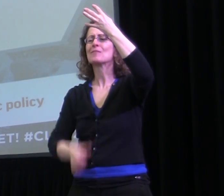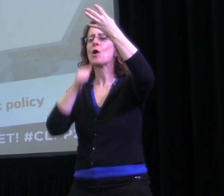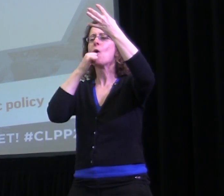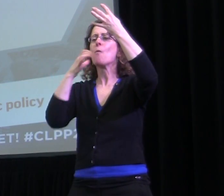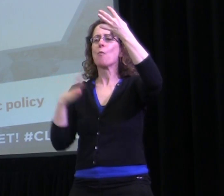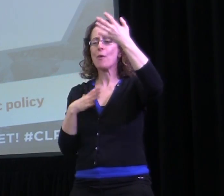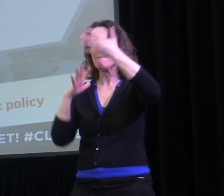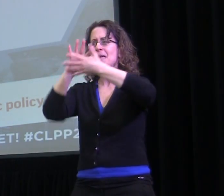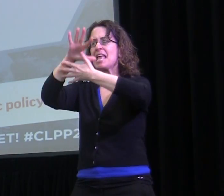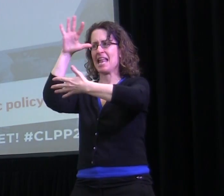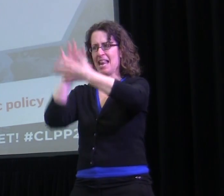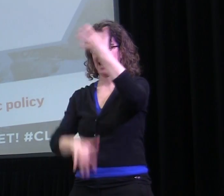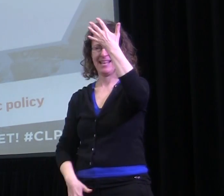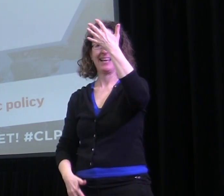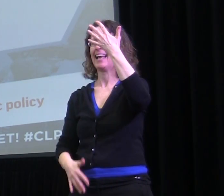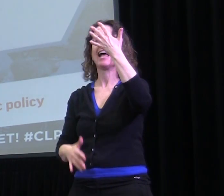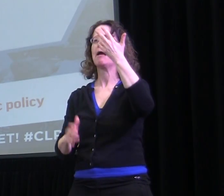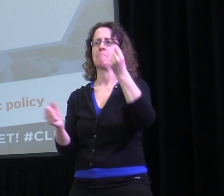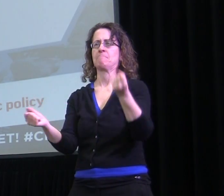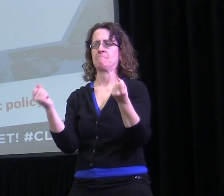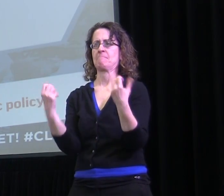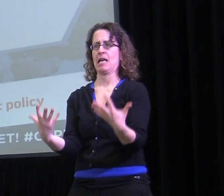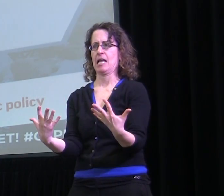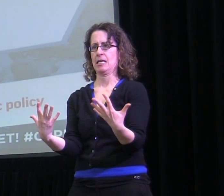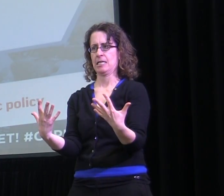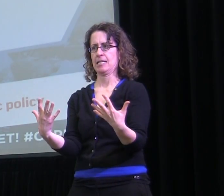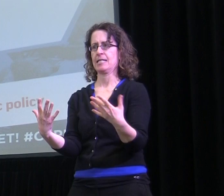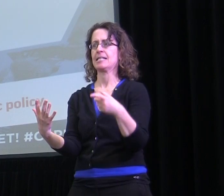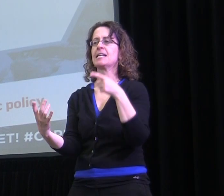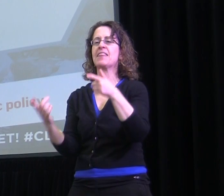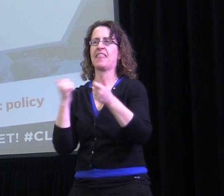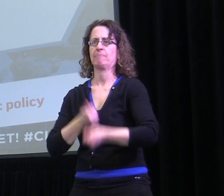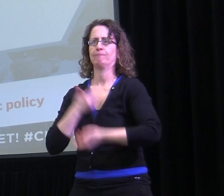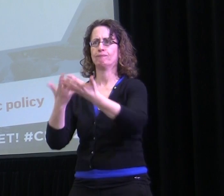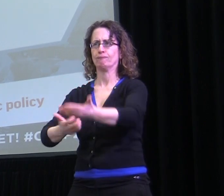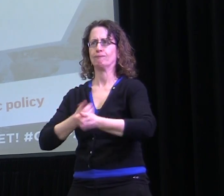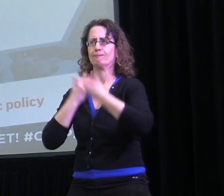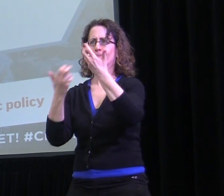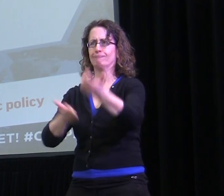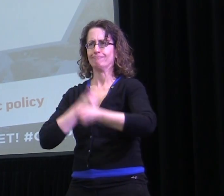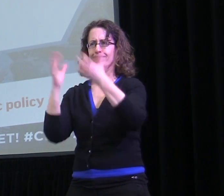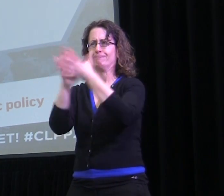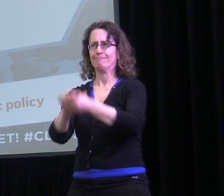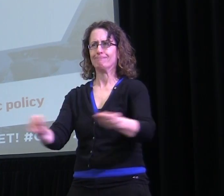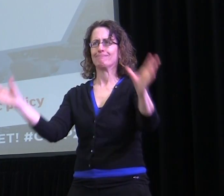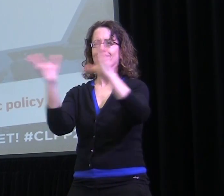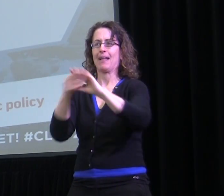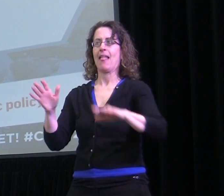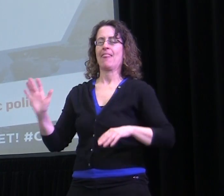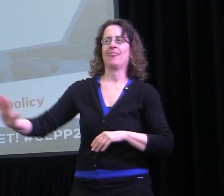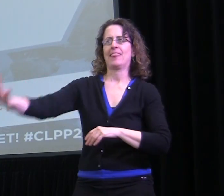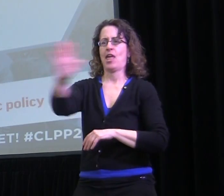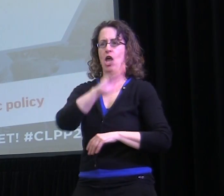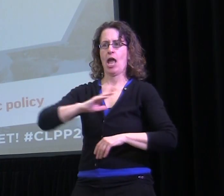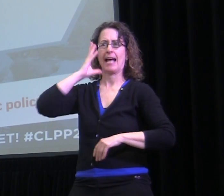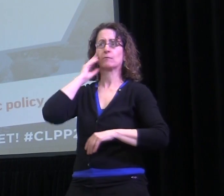Ella, was Shatava, and all the other women who so powerfully shared their stories in public and in private and who fought